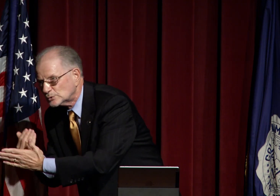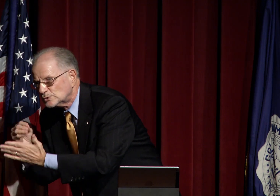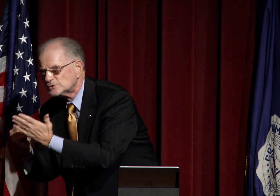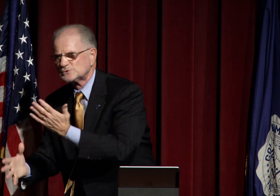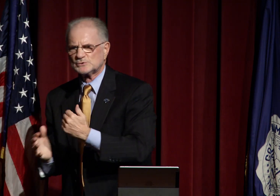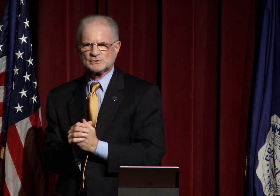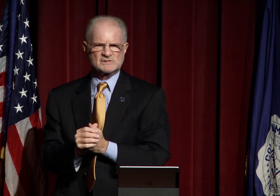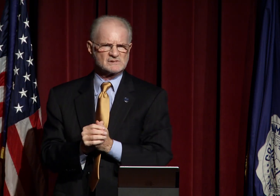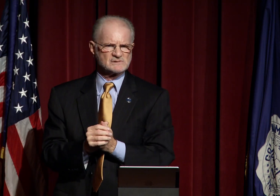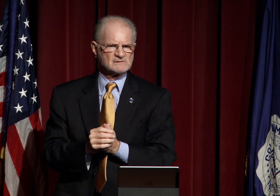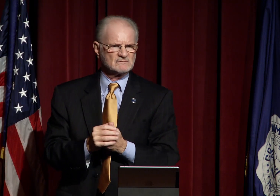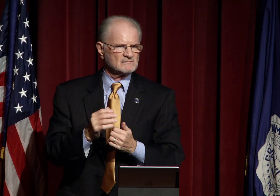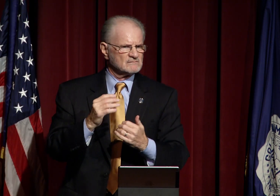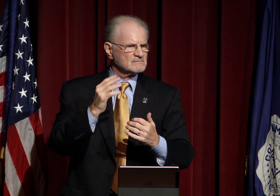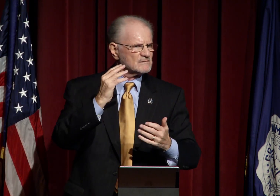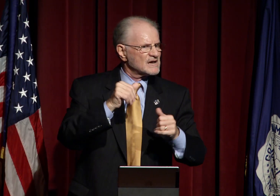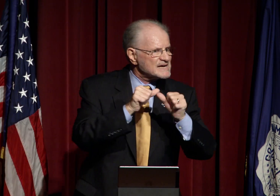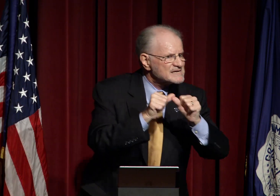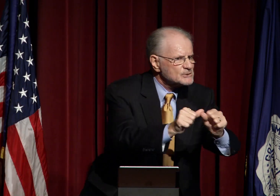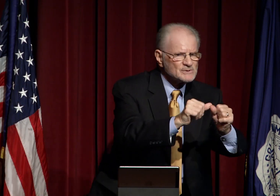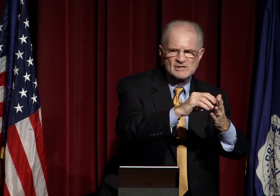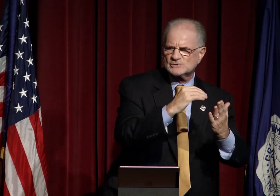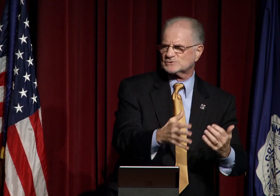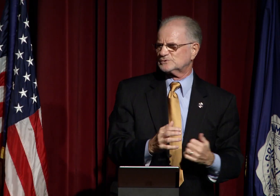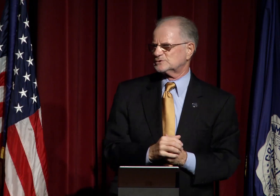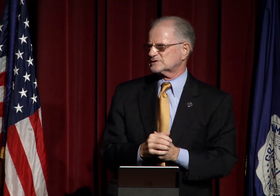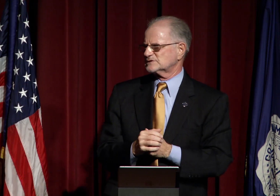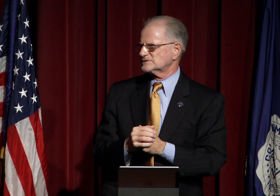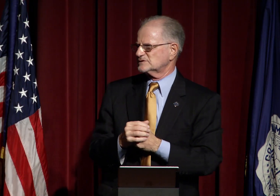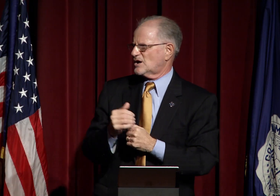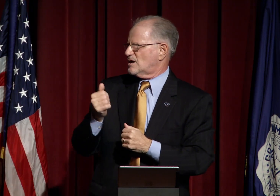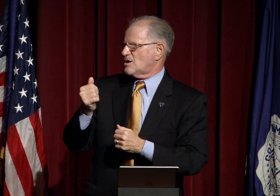we can encourage these new students,